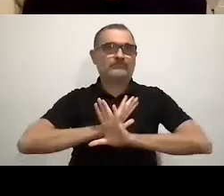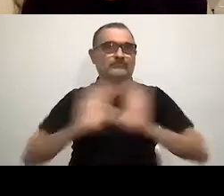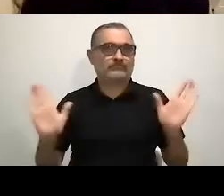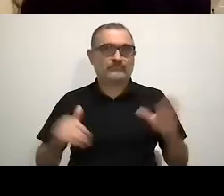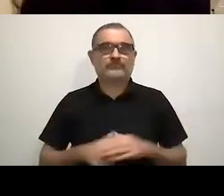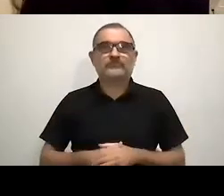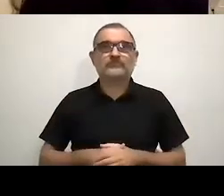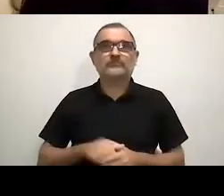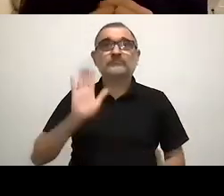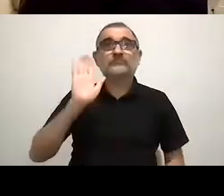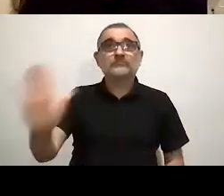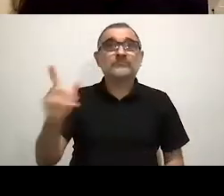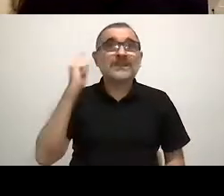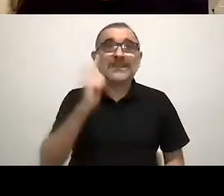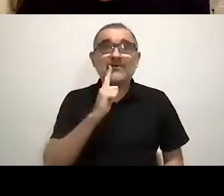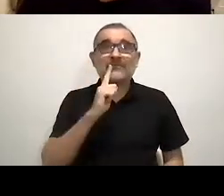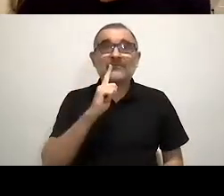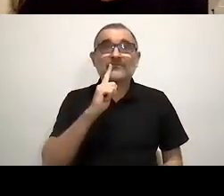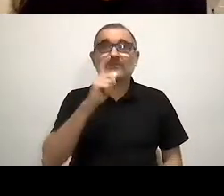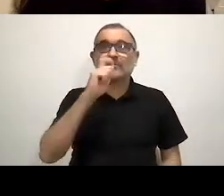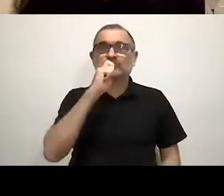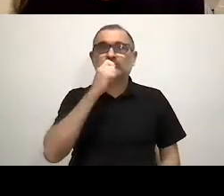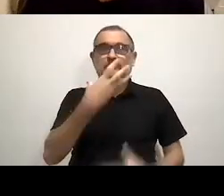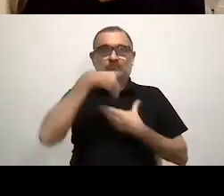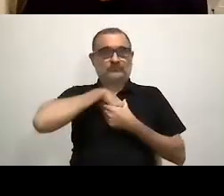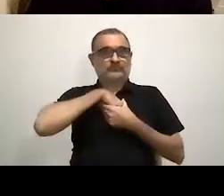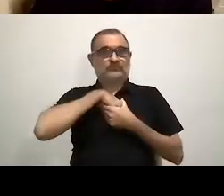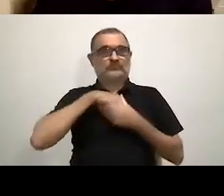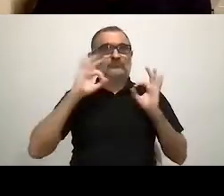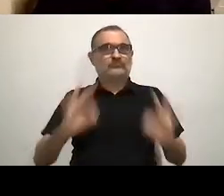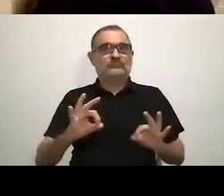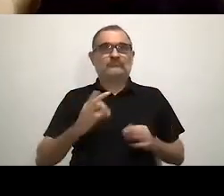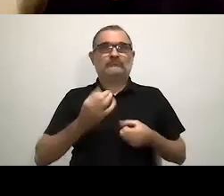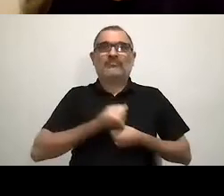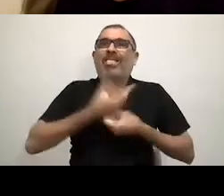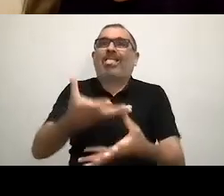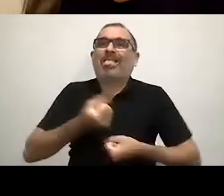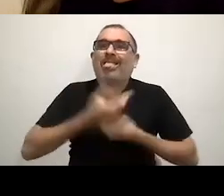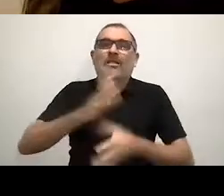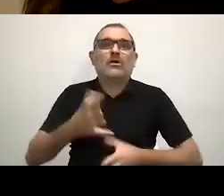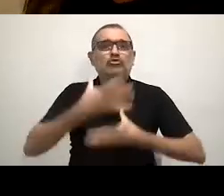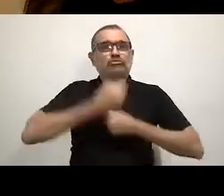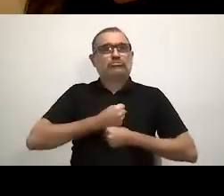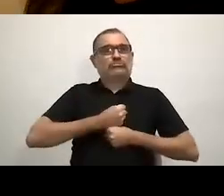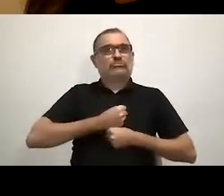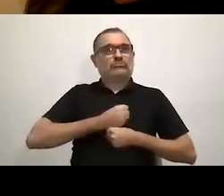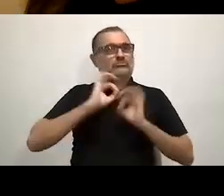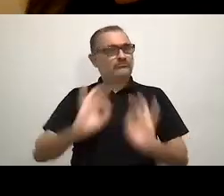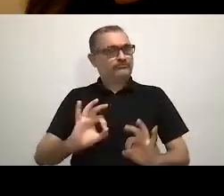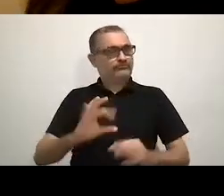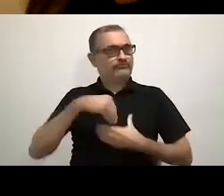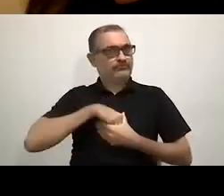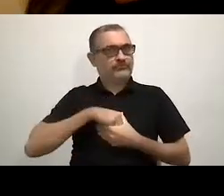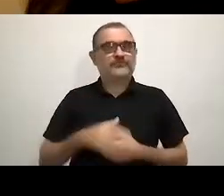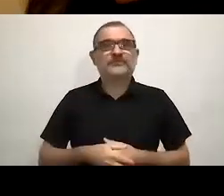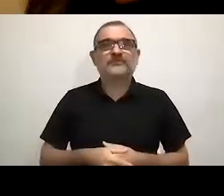field. Accountability for professional decisions. So kind of some of the points along